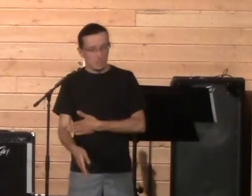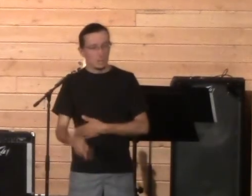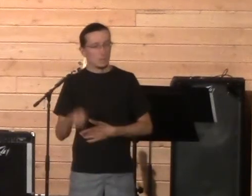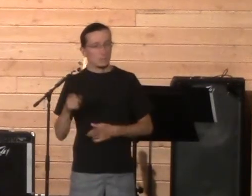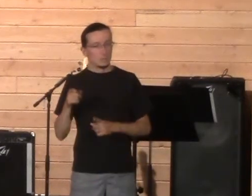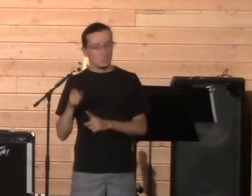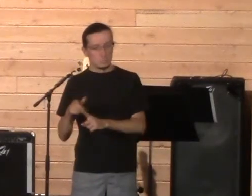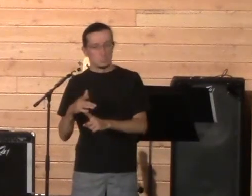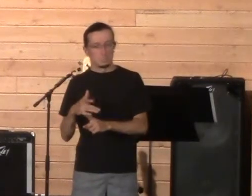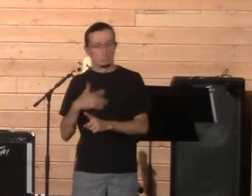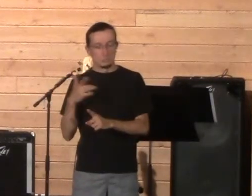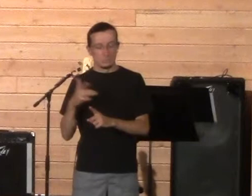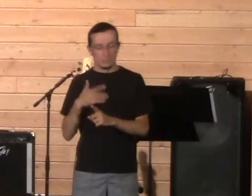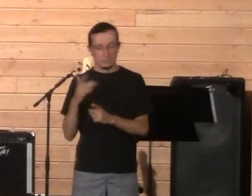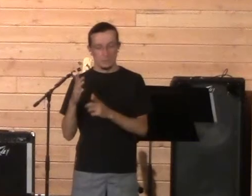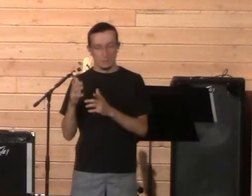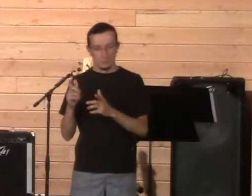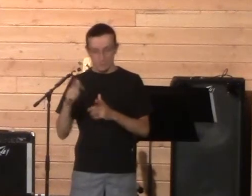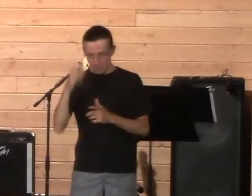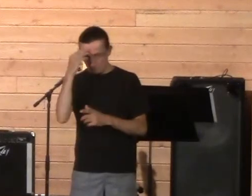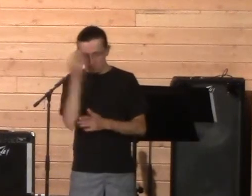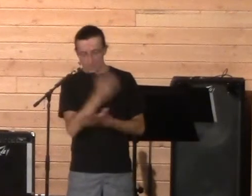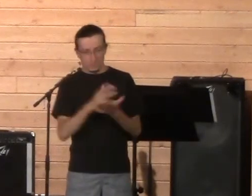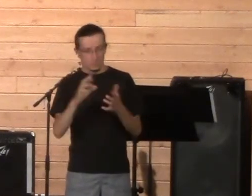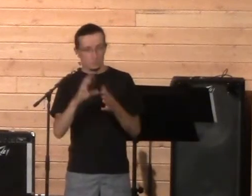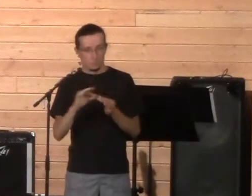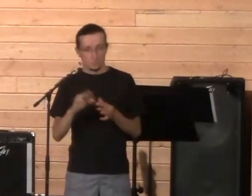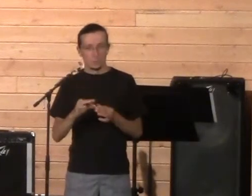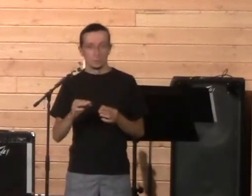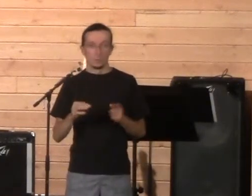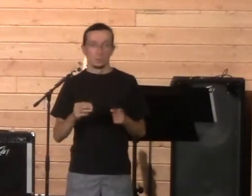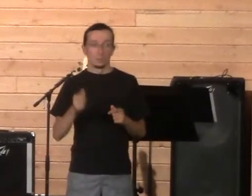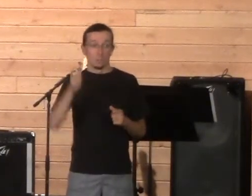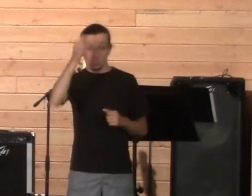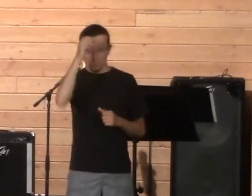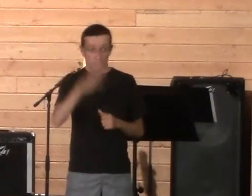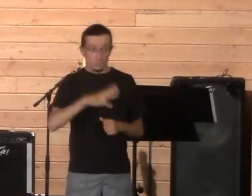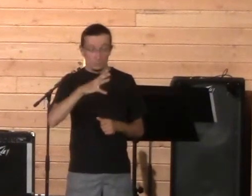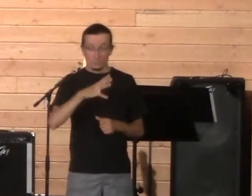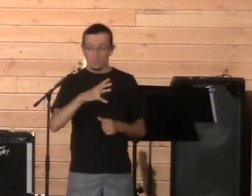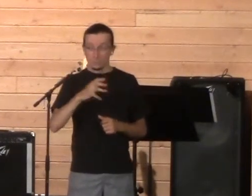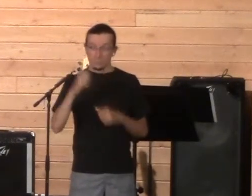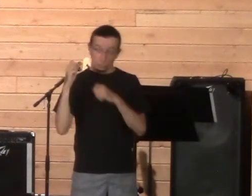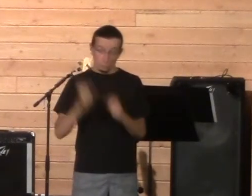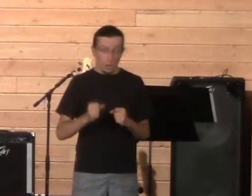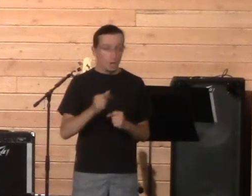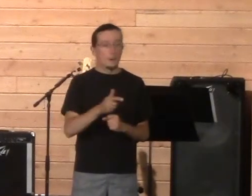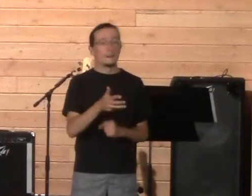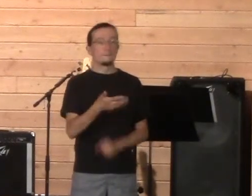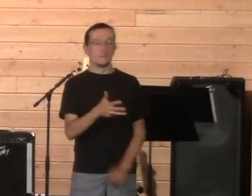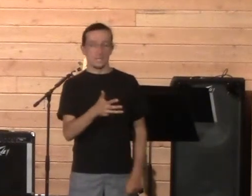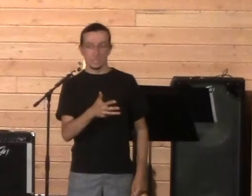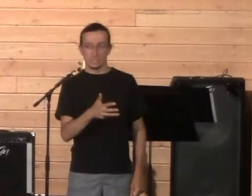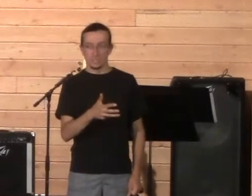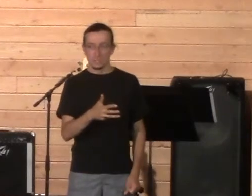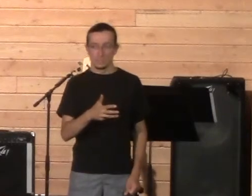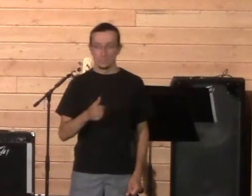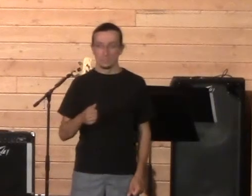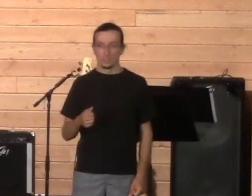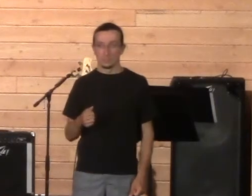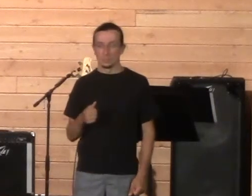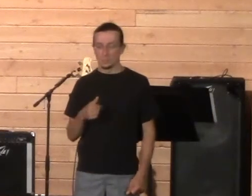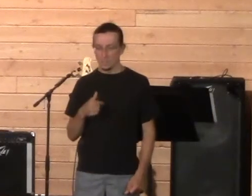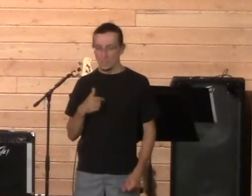felt these words to say, strong man, you're done. And I felt like I'm supposed to send